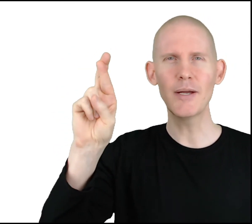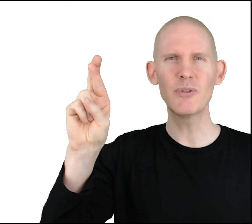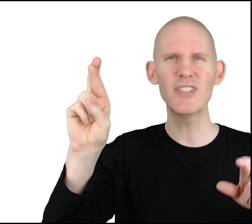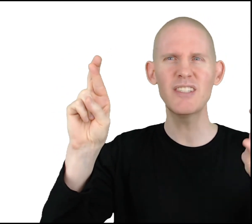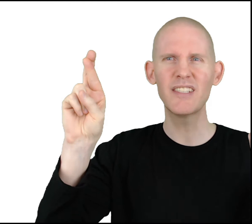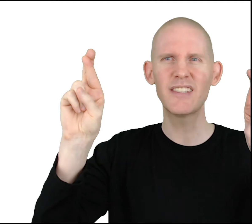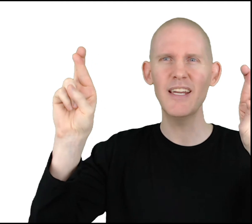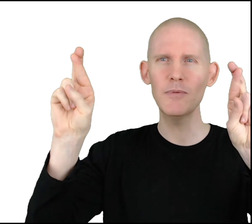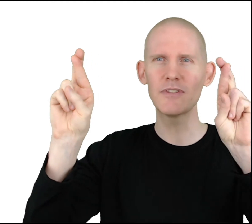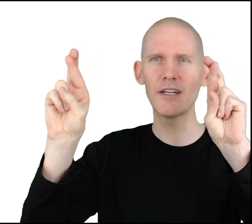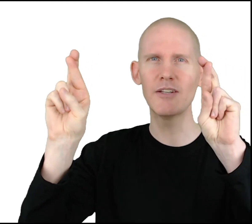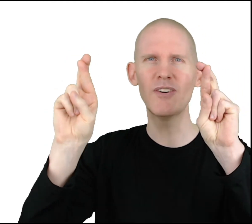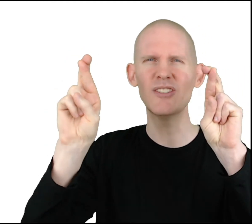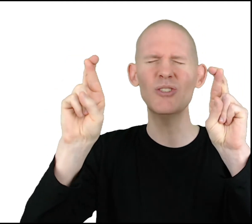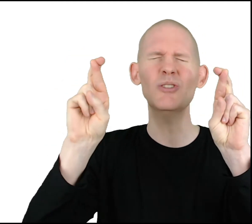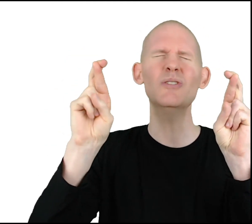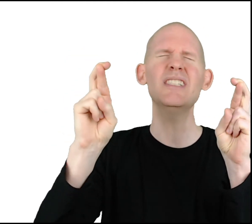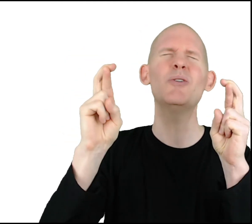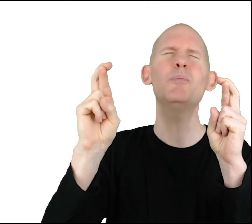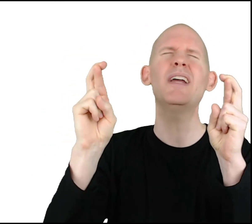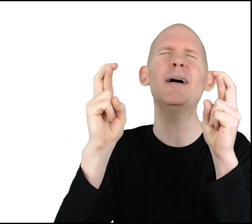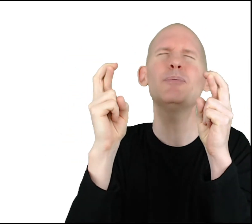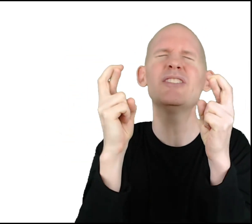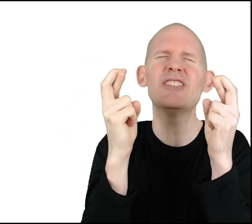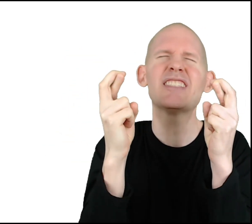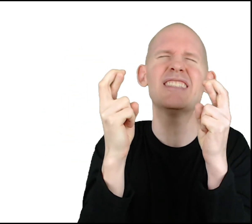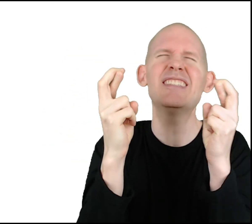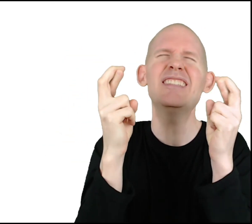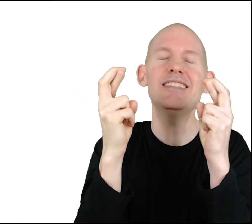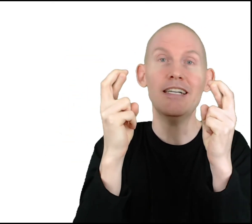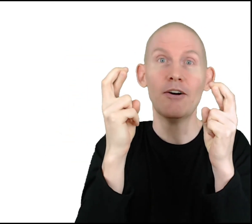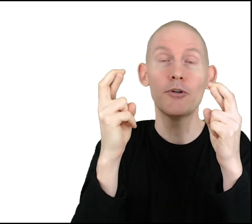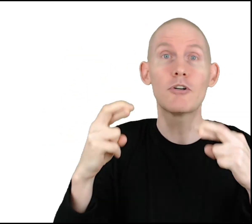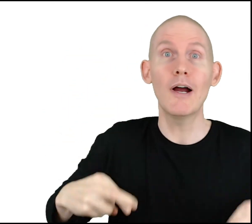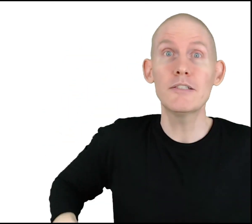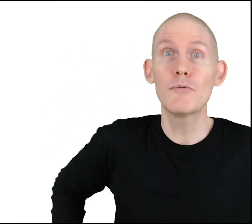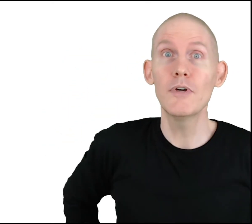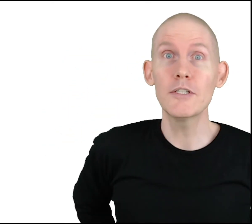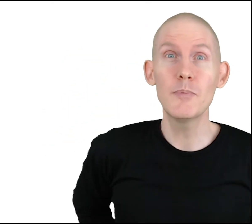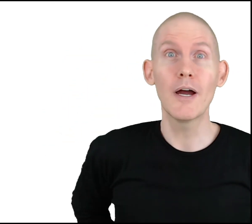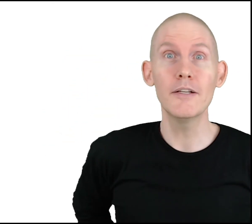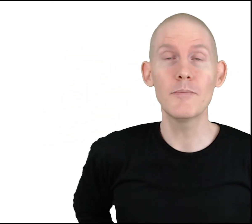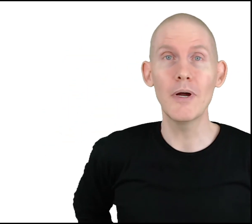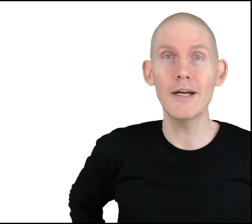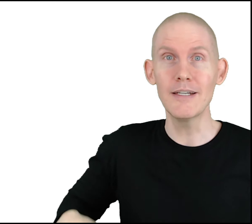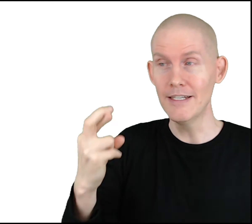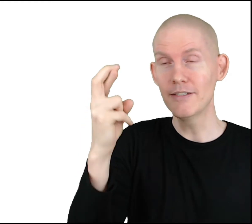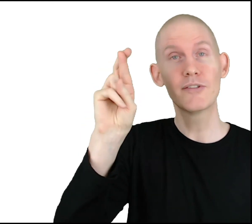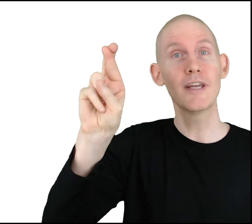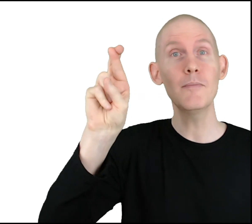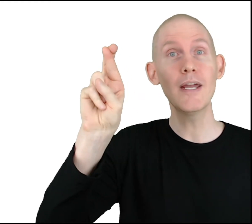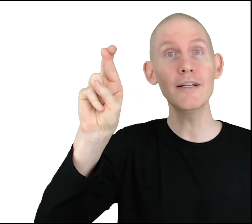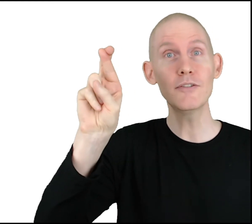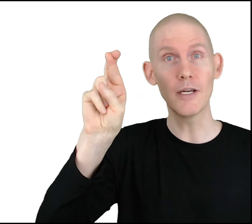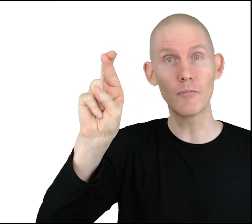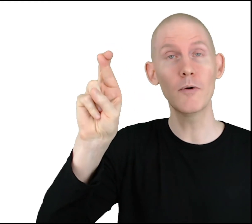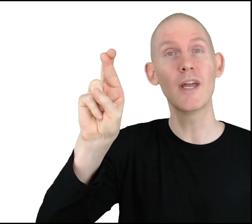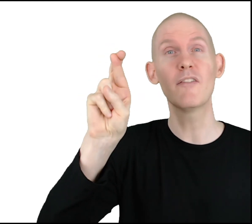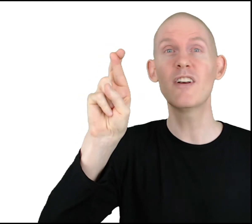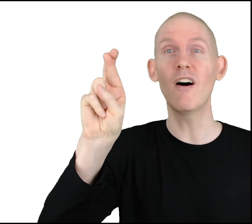is just the same as like, oh, I hope it happens. You're just, oh, or you cross your fingers behind your back. Same hand shape, right? We have an